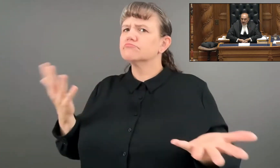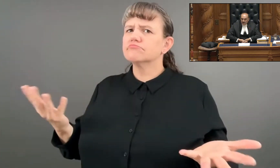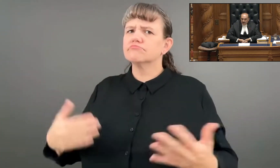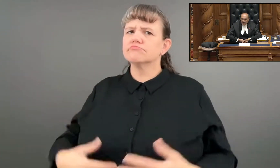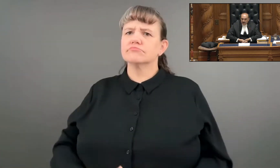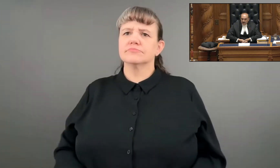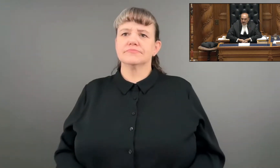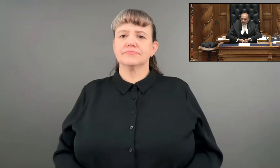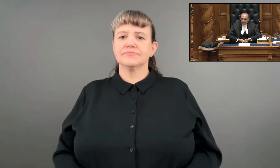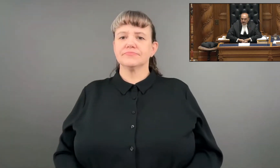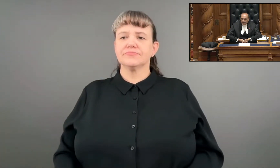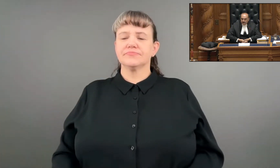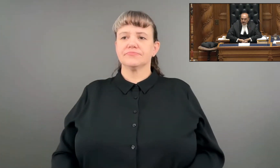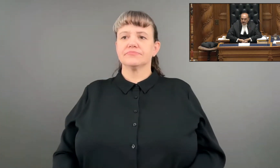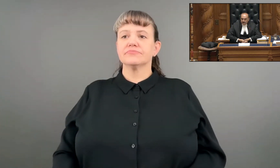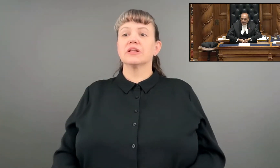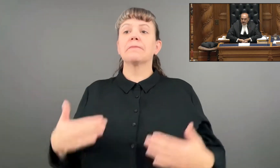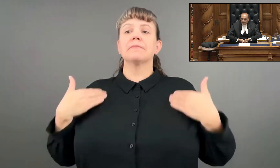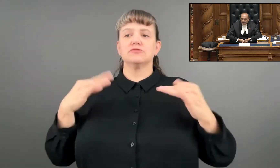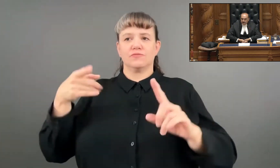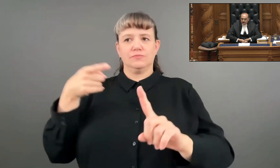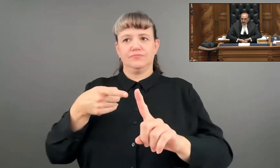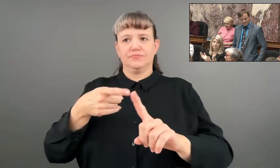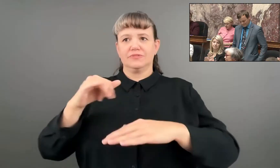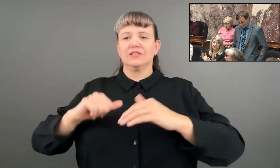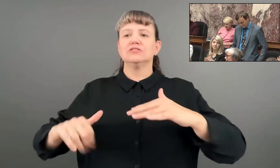and Reconciliation.